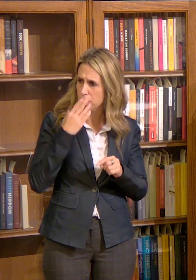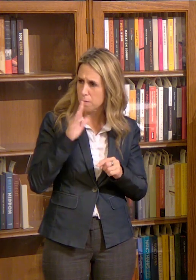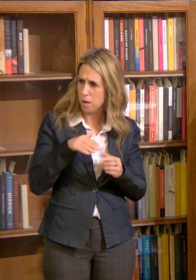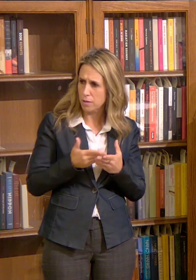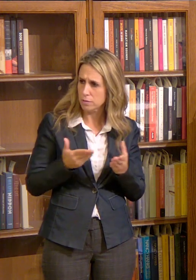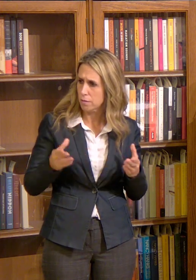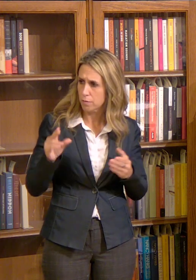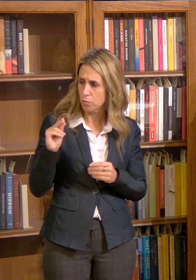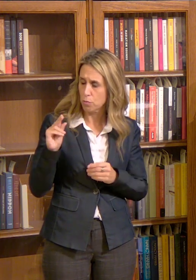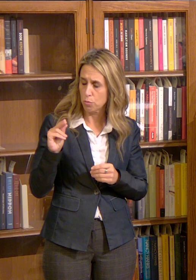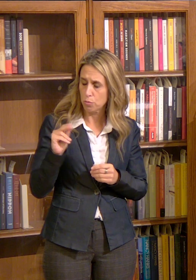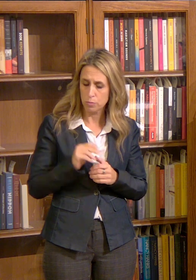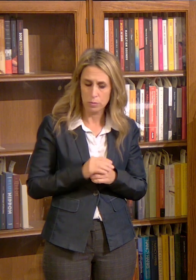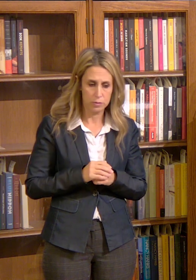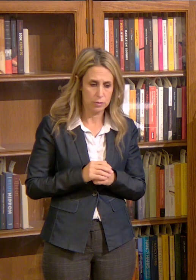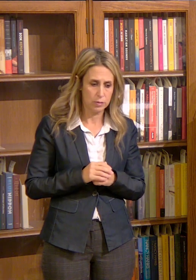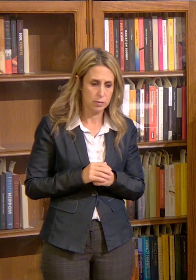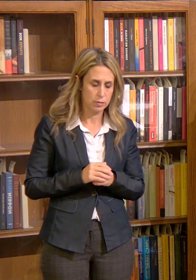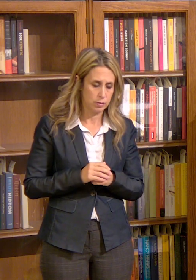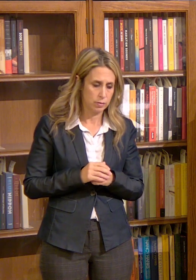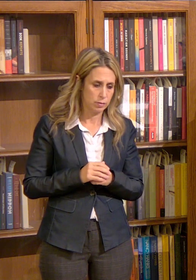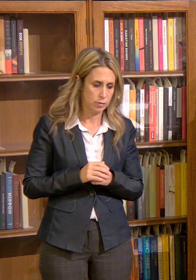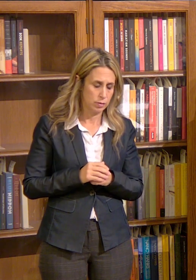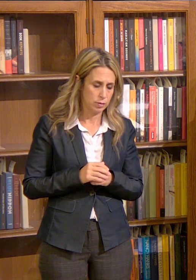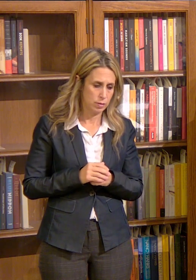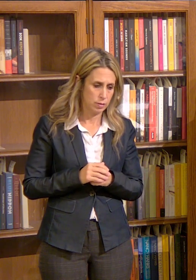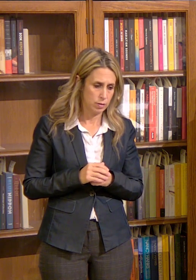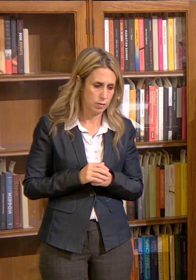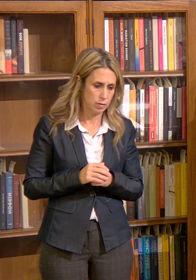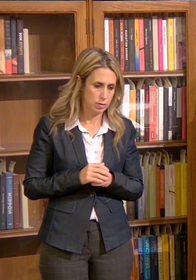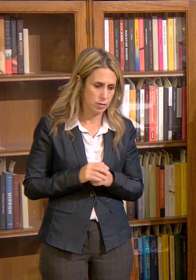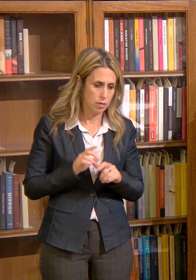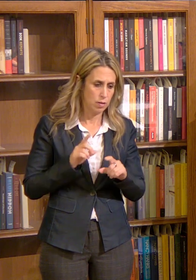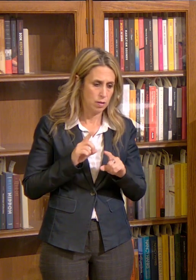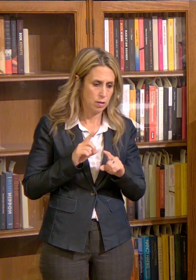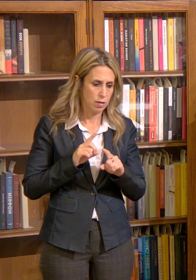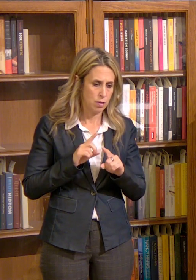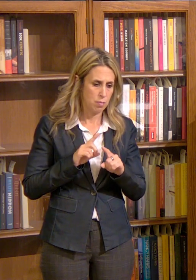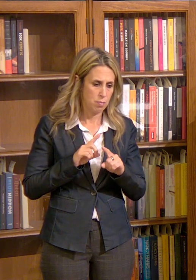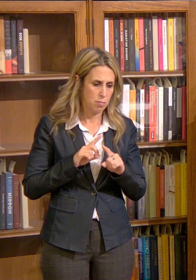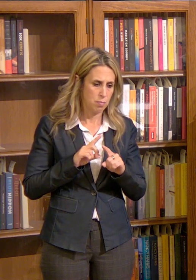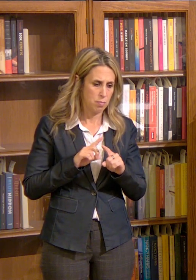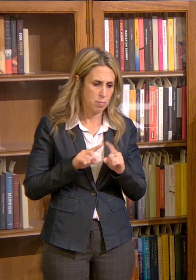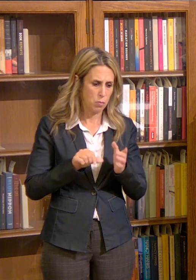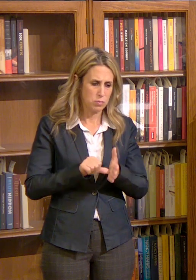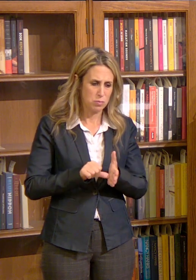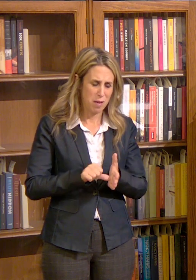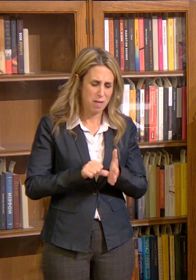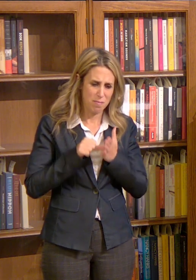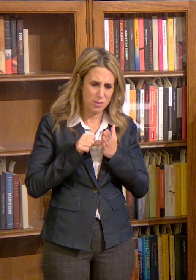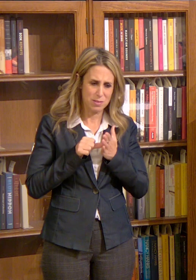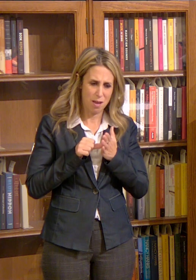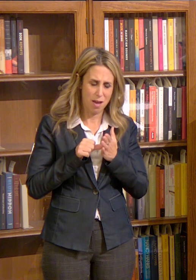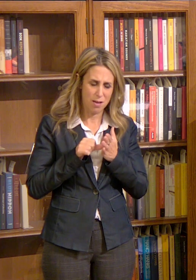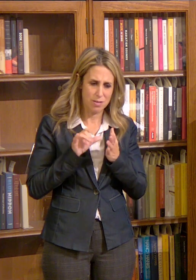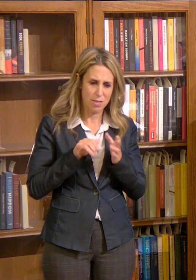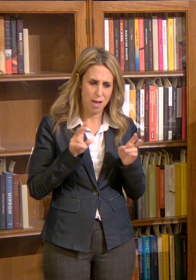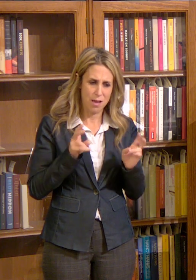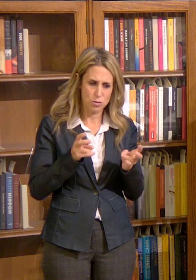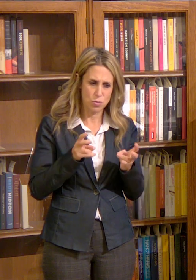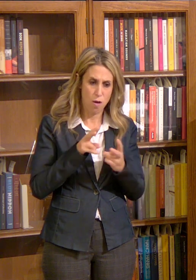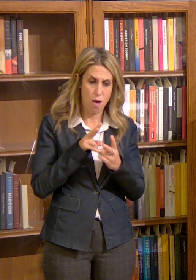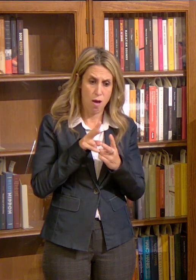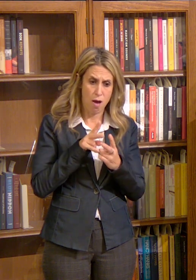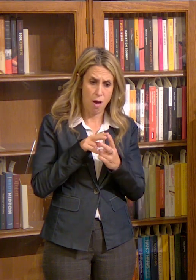bad stuff but was to press the issue that you either going to